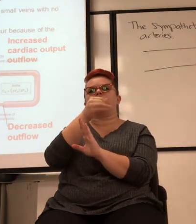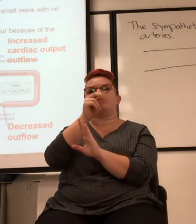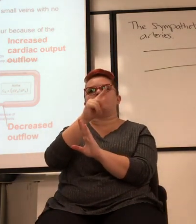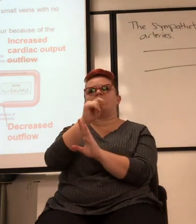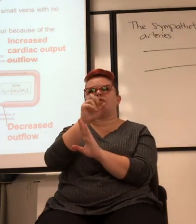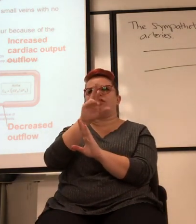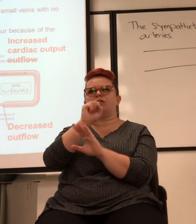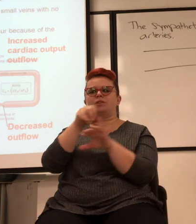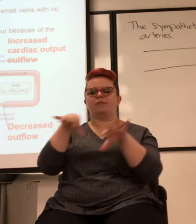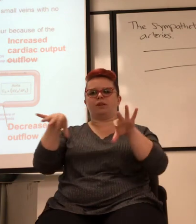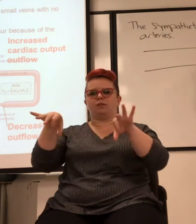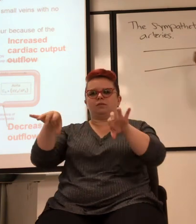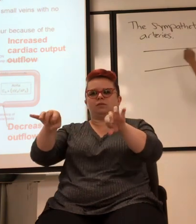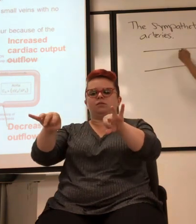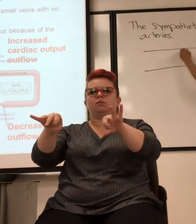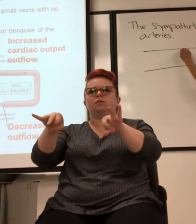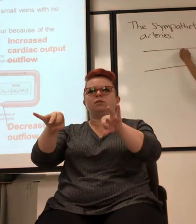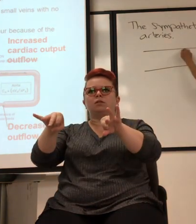by